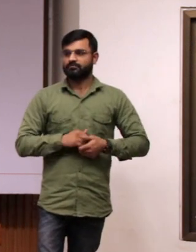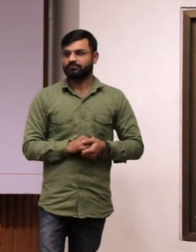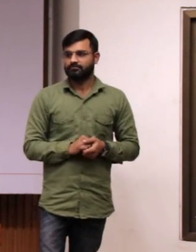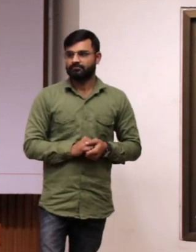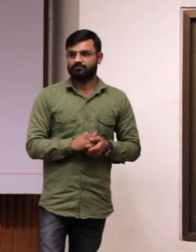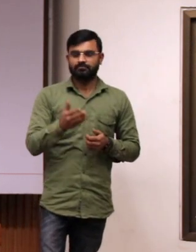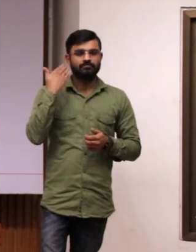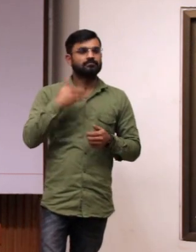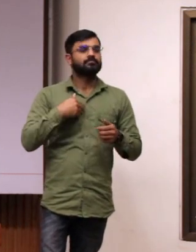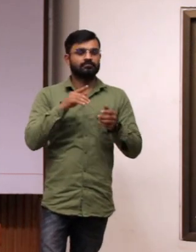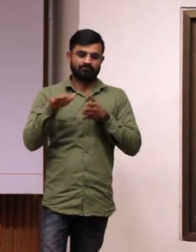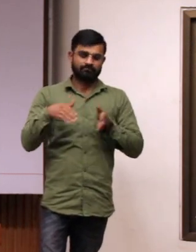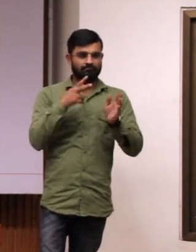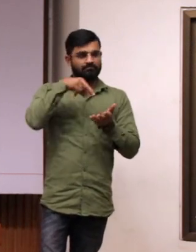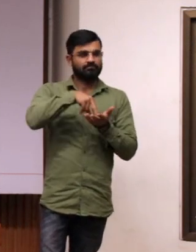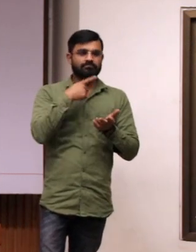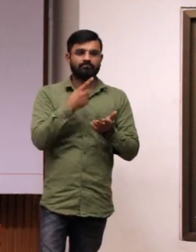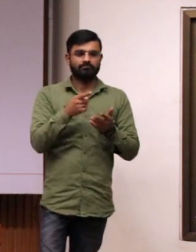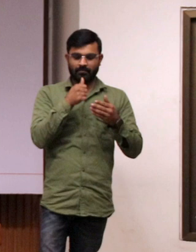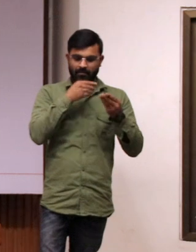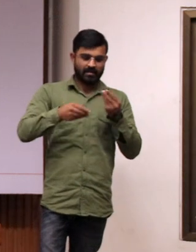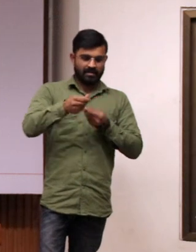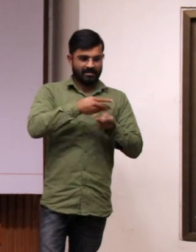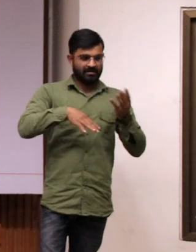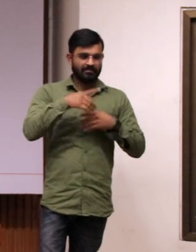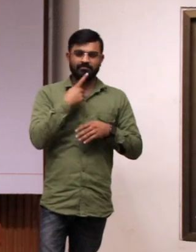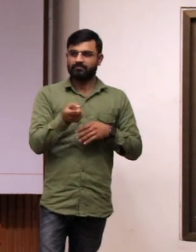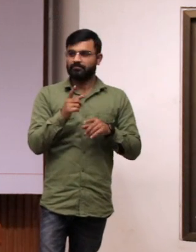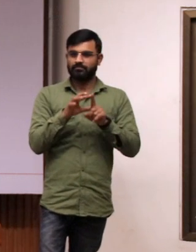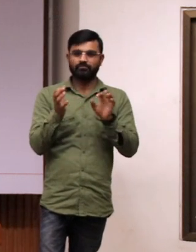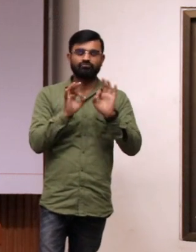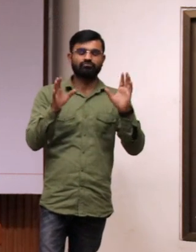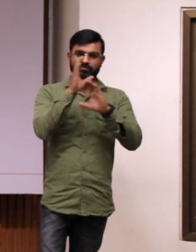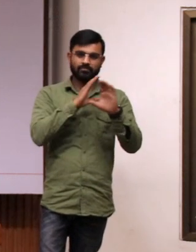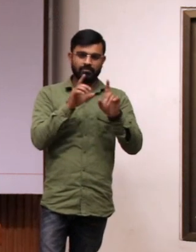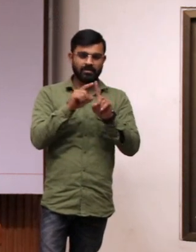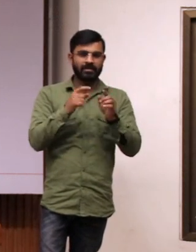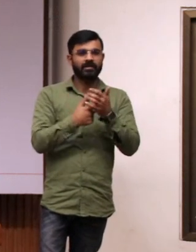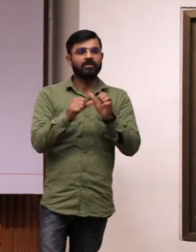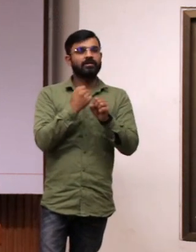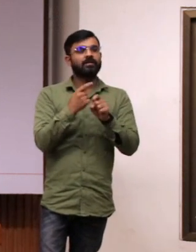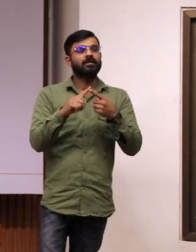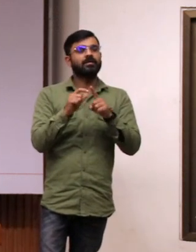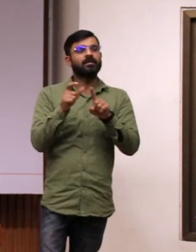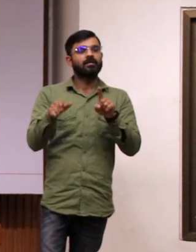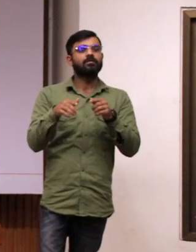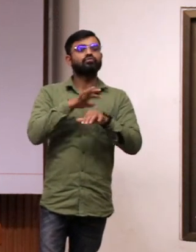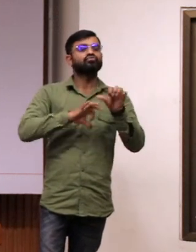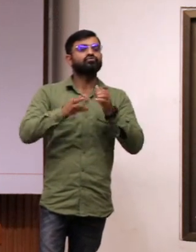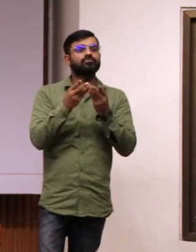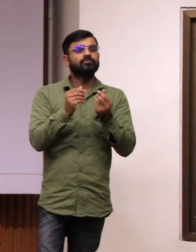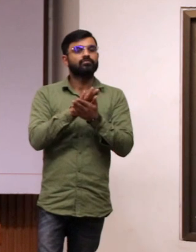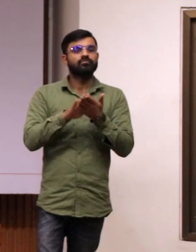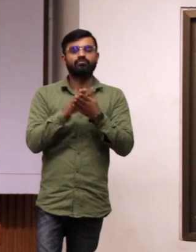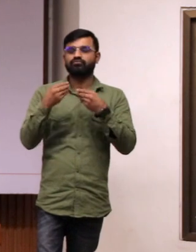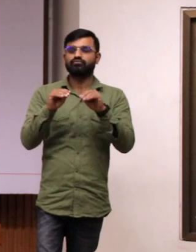I just read in the first slide that deserts, they cannot be confused with degraded land since they are sand and they are